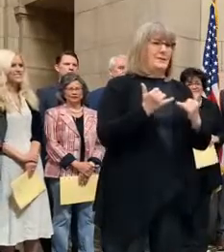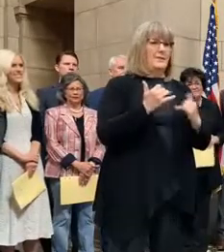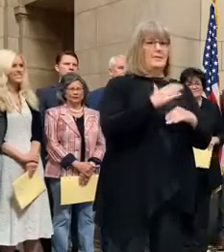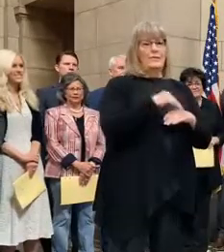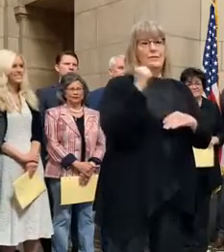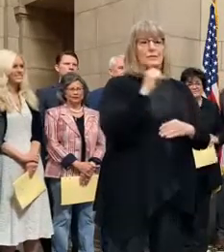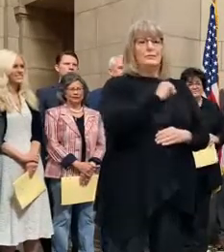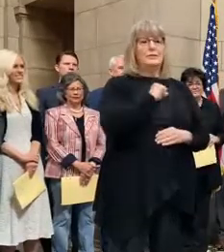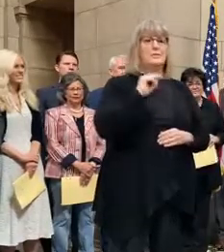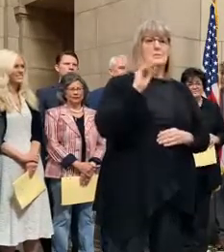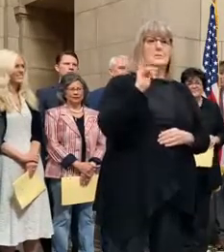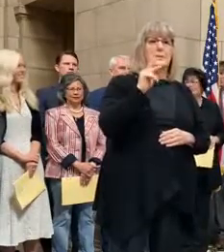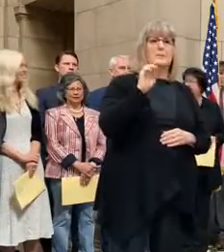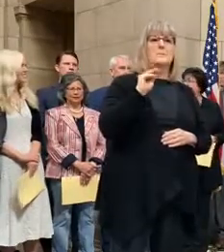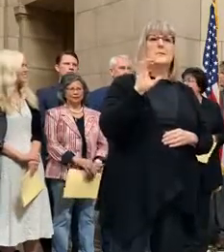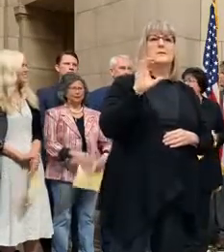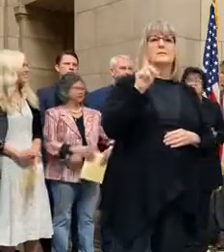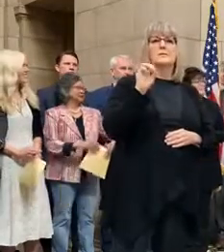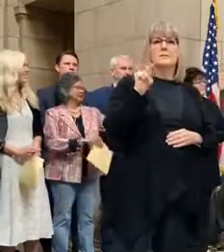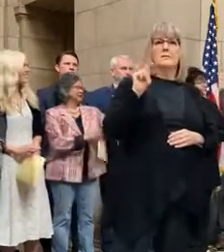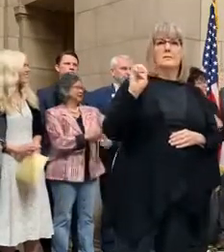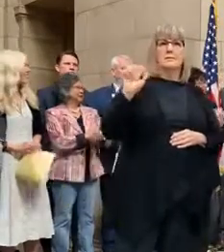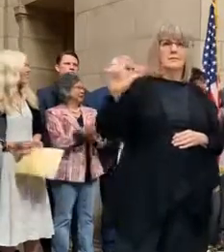Next, I'd like to call up Senator Mike McDonald.